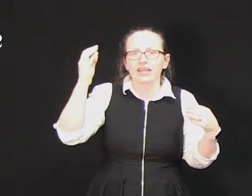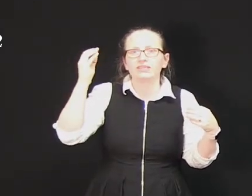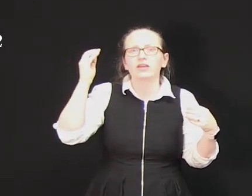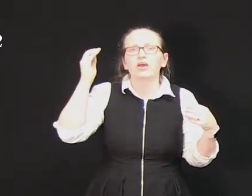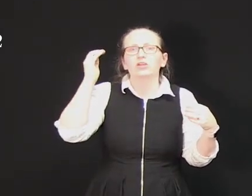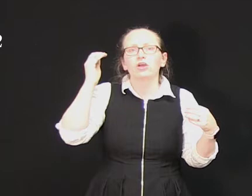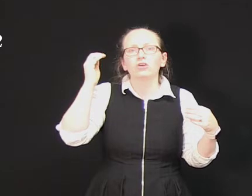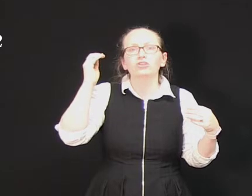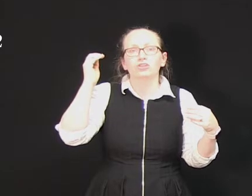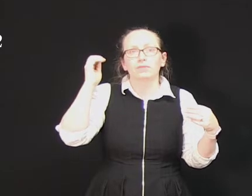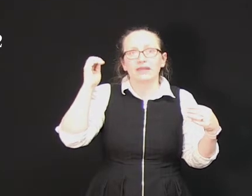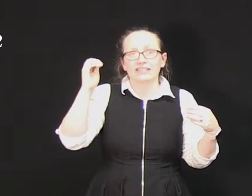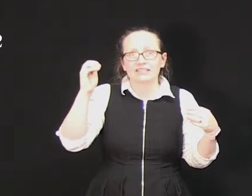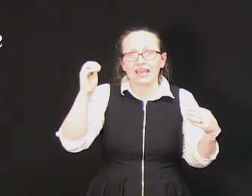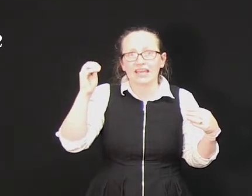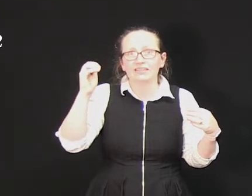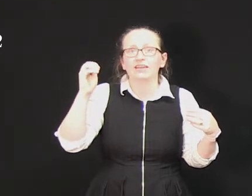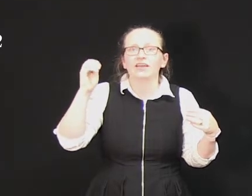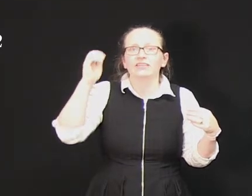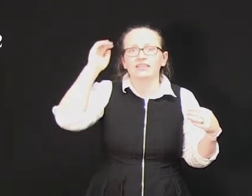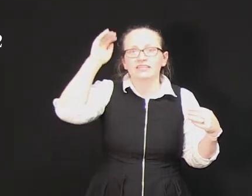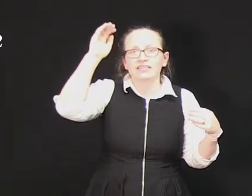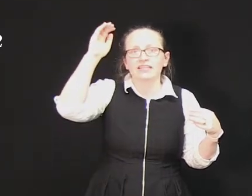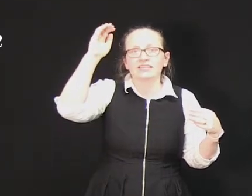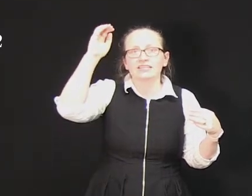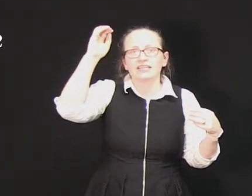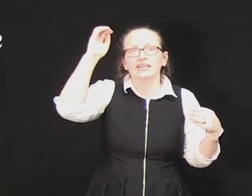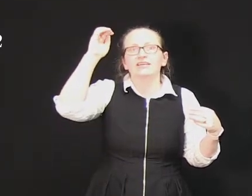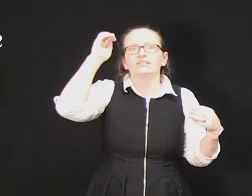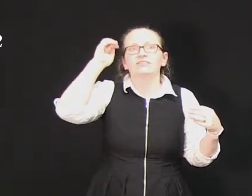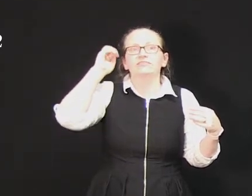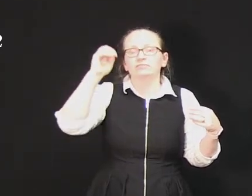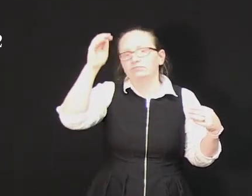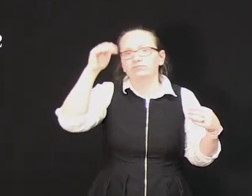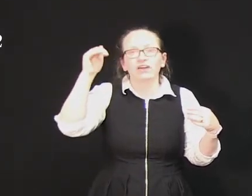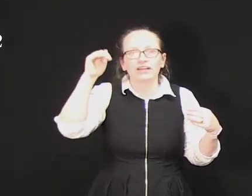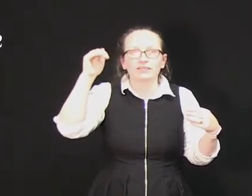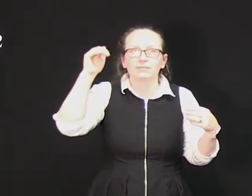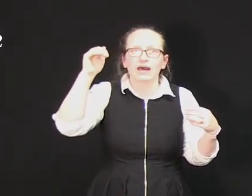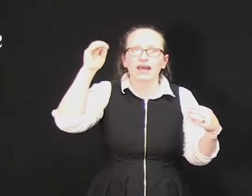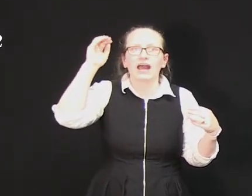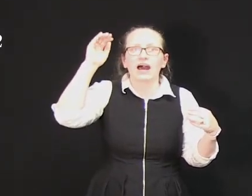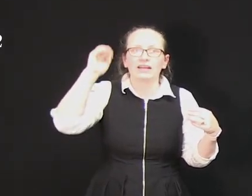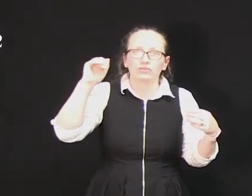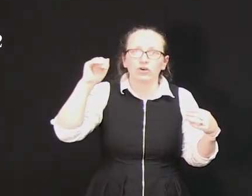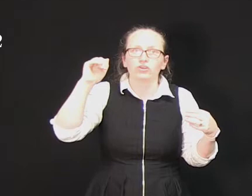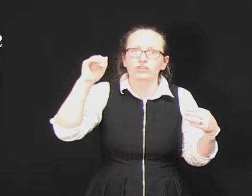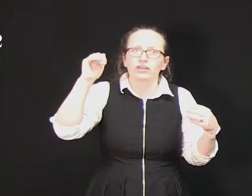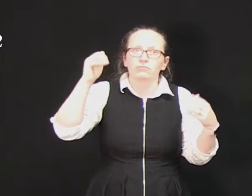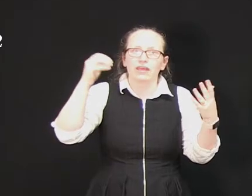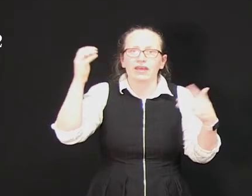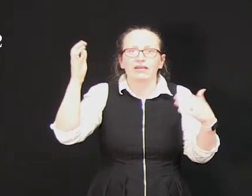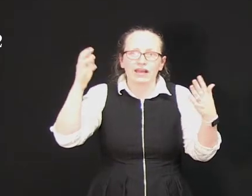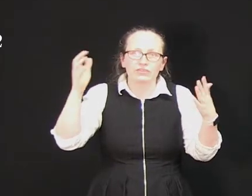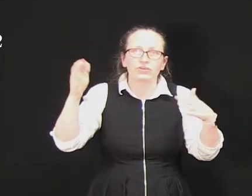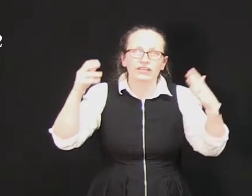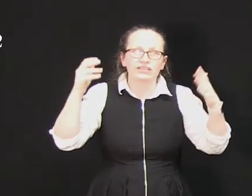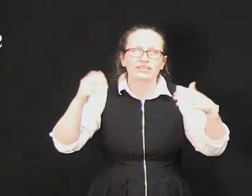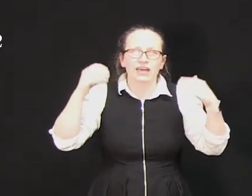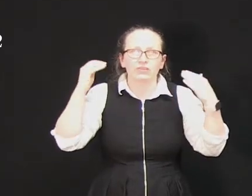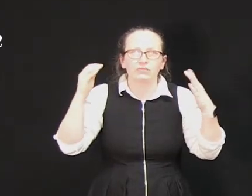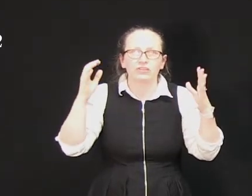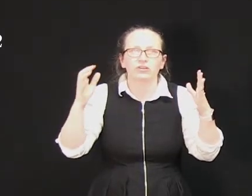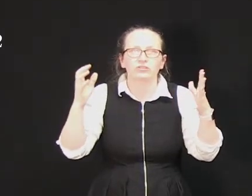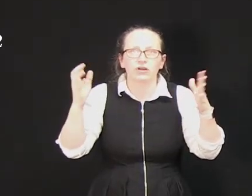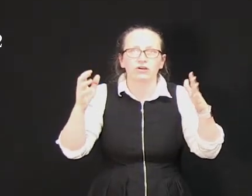to 10 log to the base 10, the intensity divided by I naught, where I naught